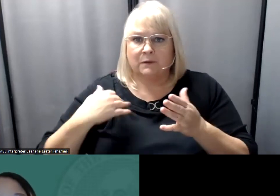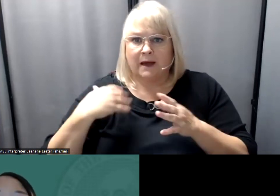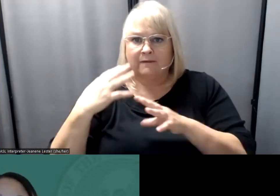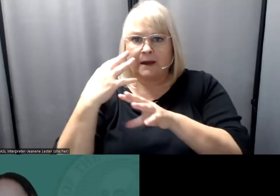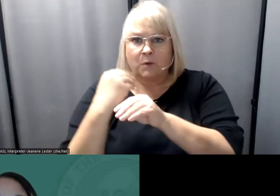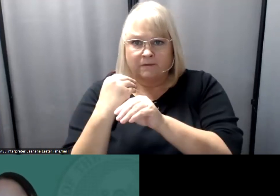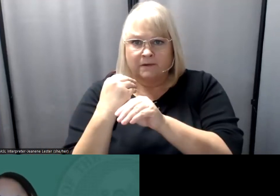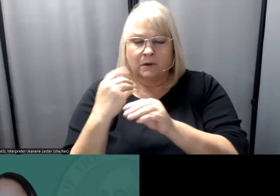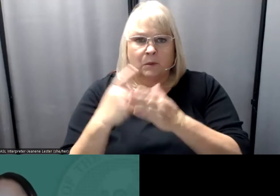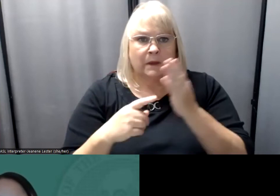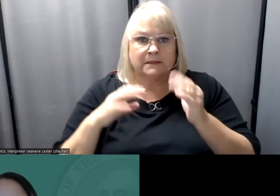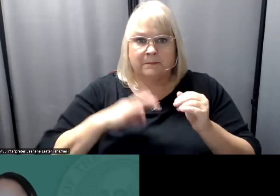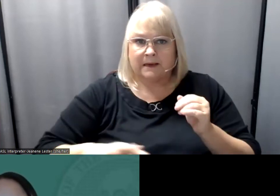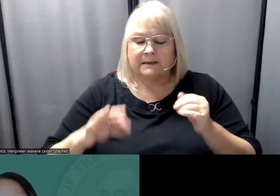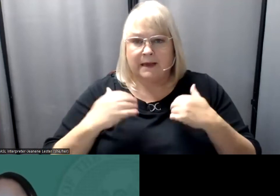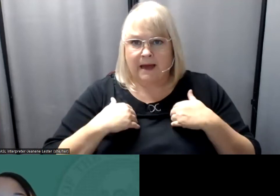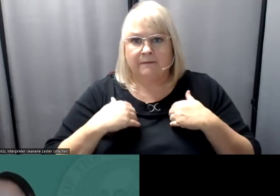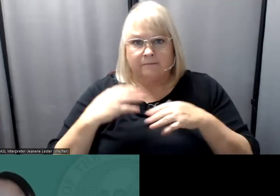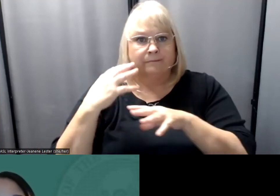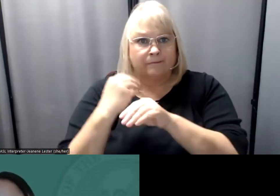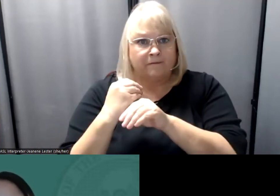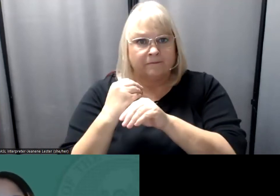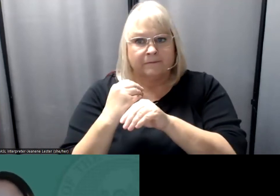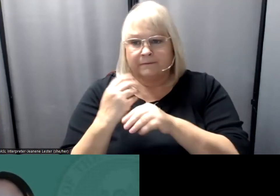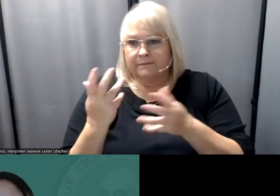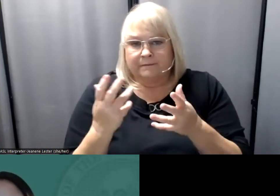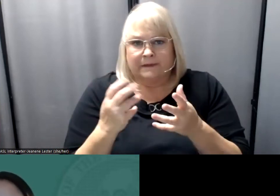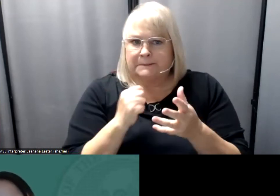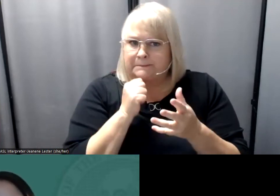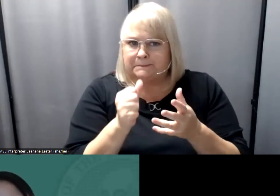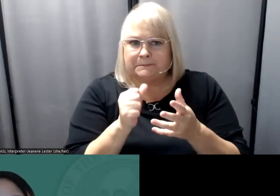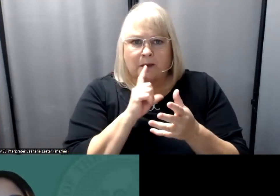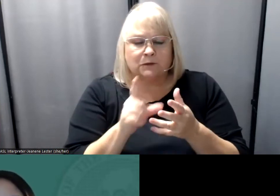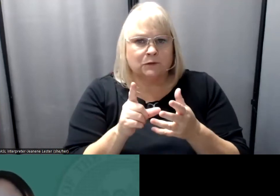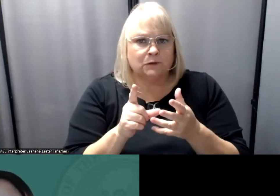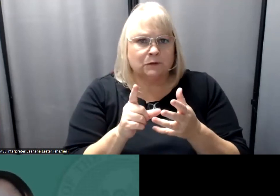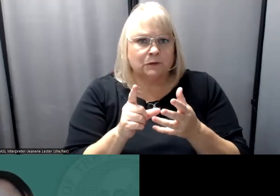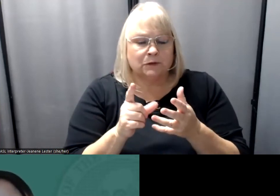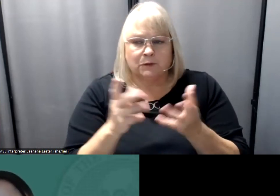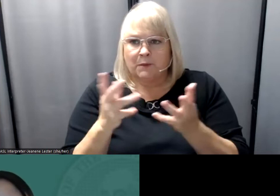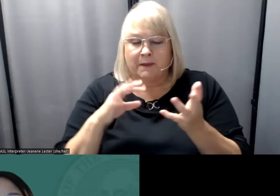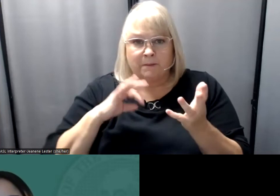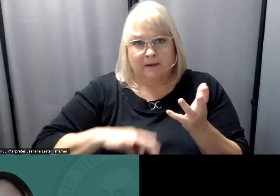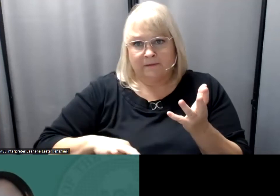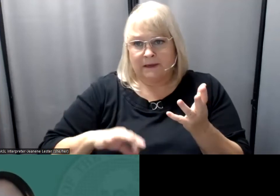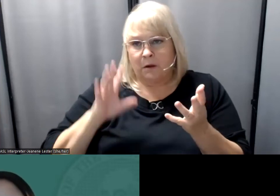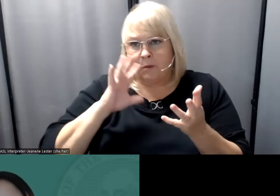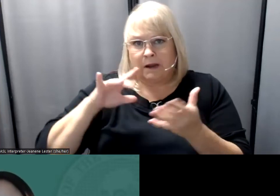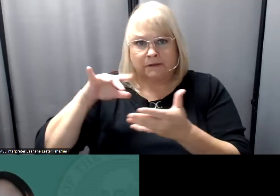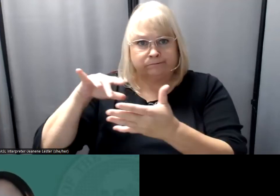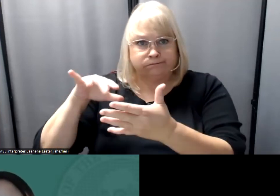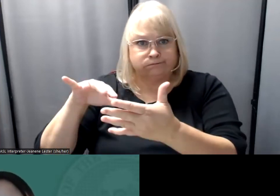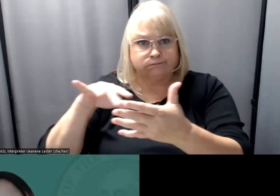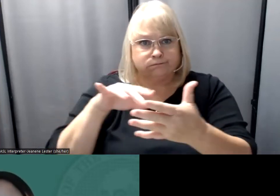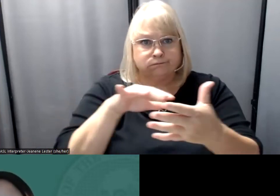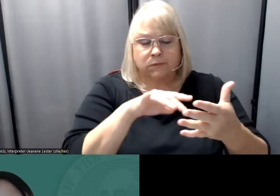question. What would be the benefit of us to have our cameras off? I'm not quite sure what it would be. You'd have to let the data